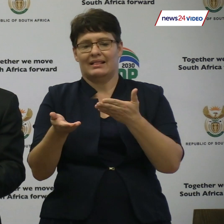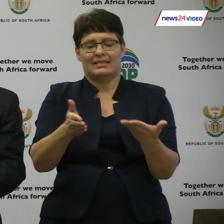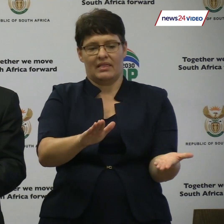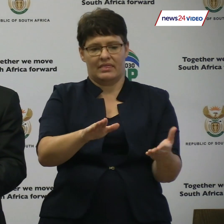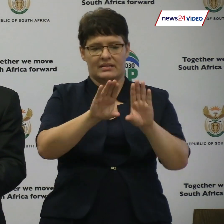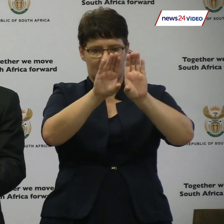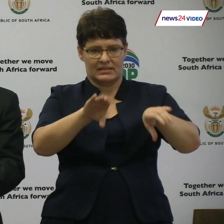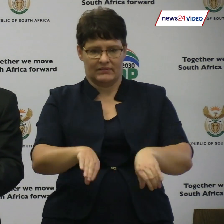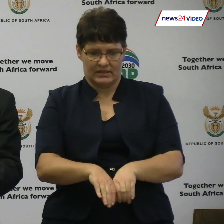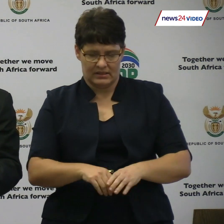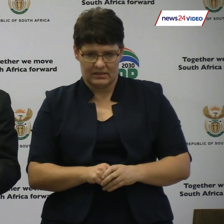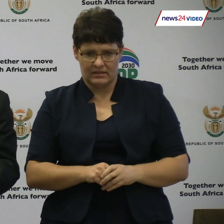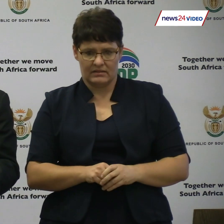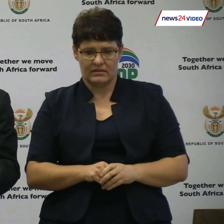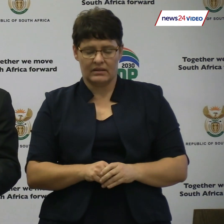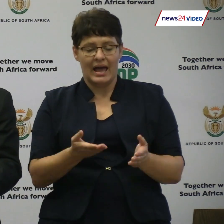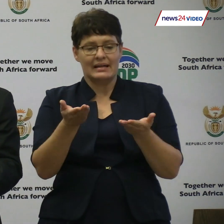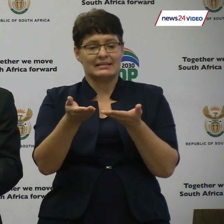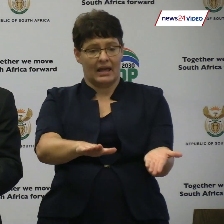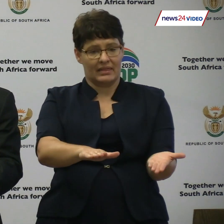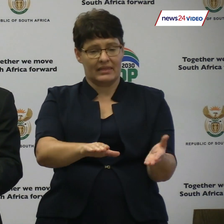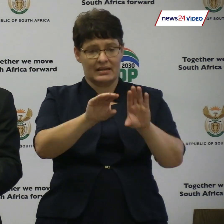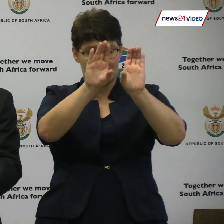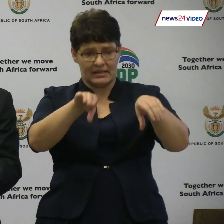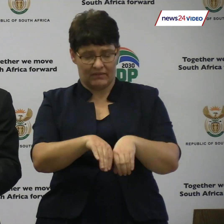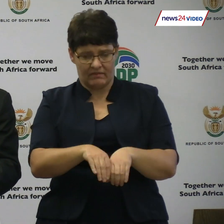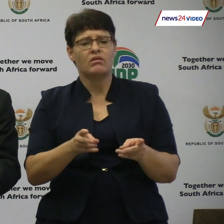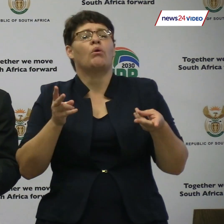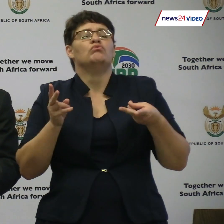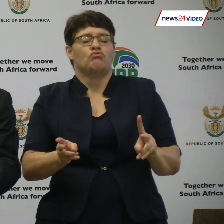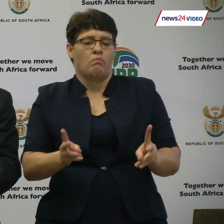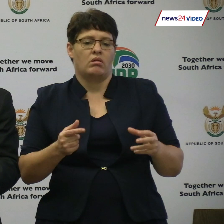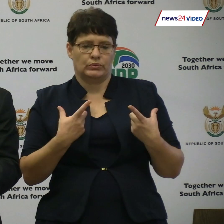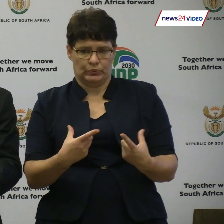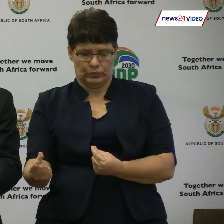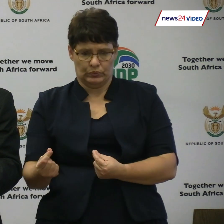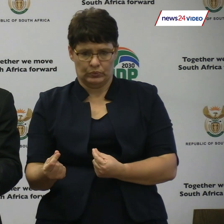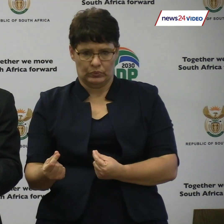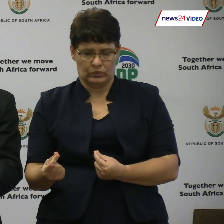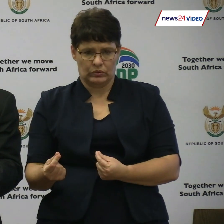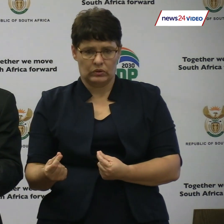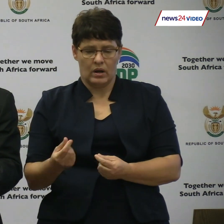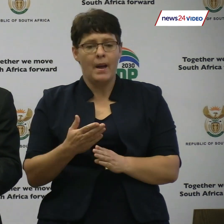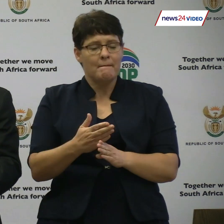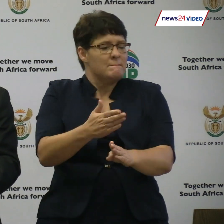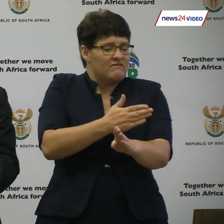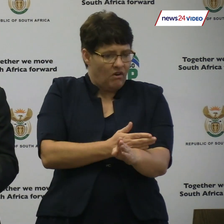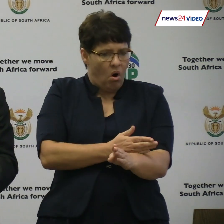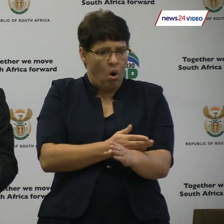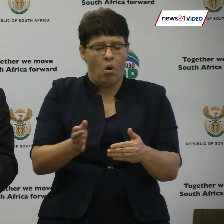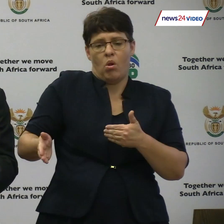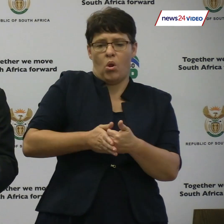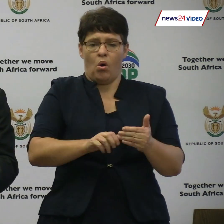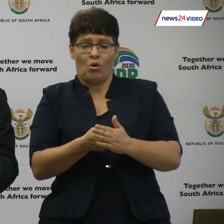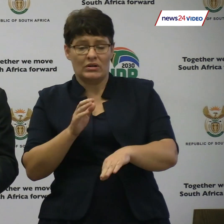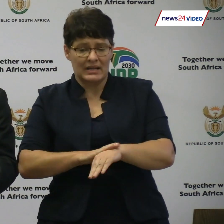certificate. We'll issue death certificate as we have normally done even before the lockdown, because